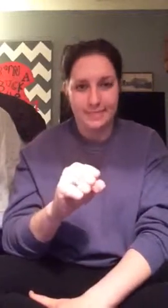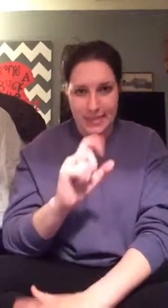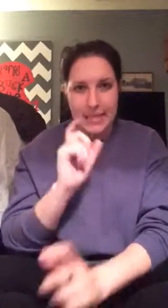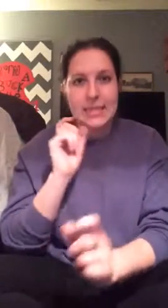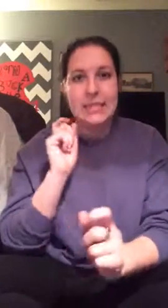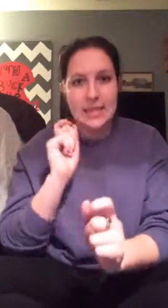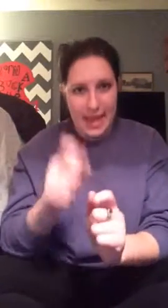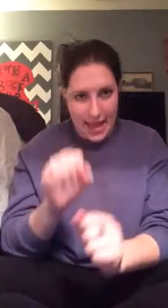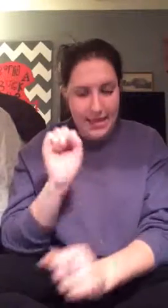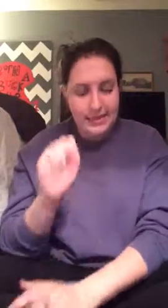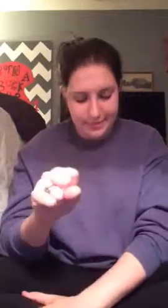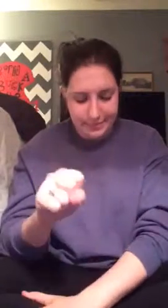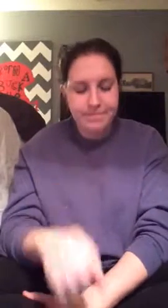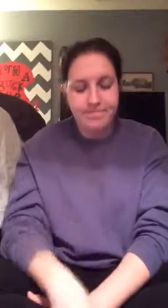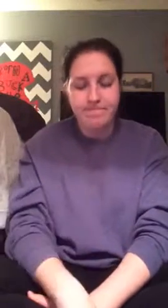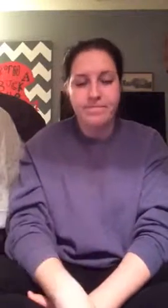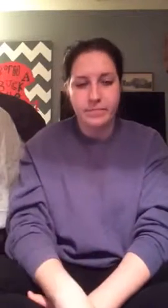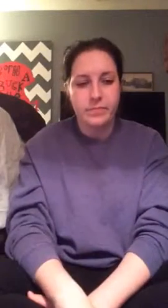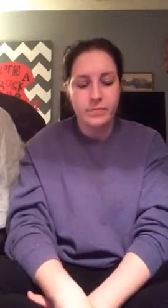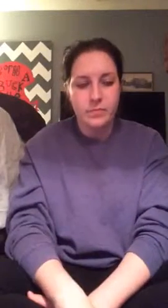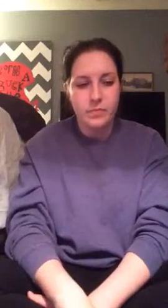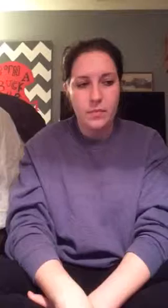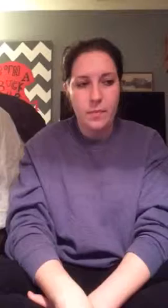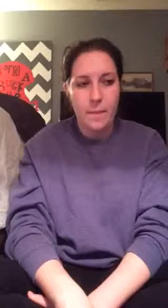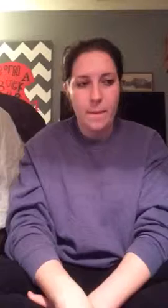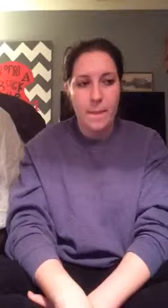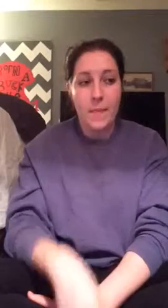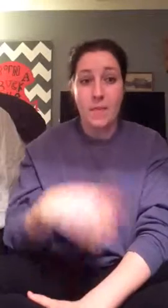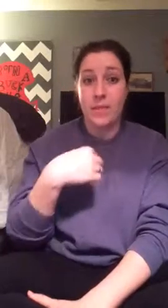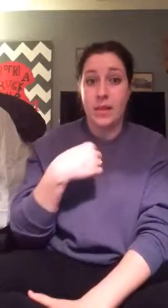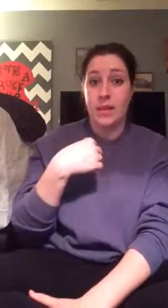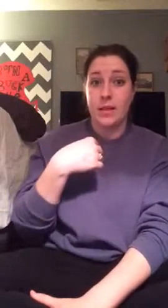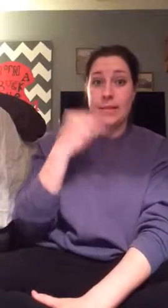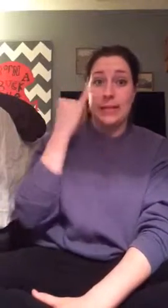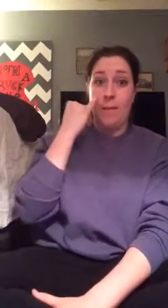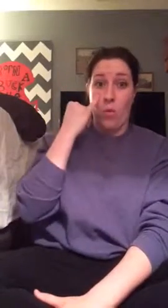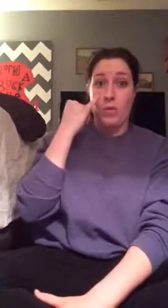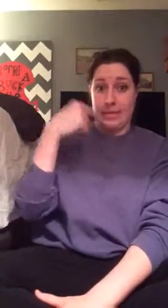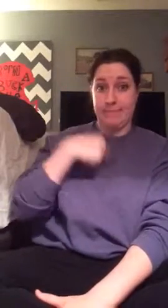If in case I teach you a new language, let's say